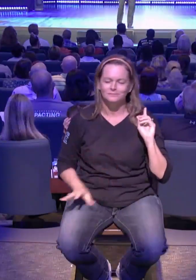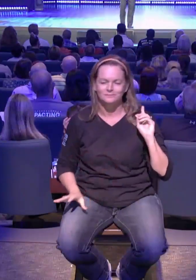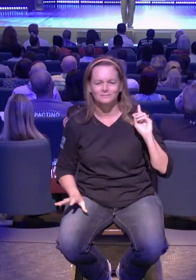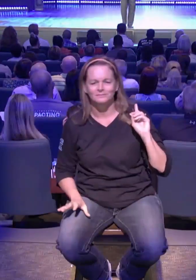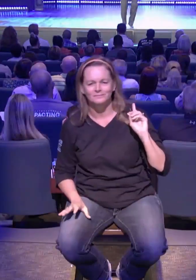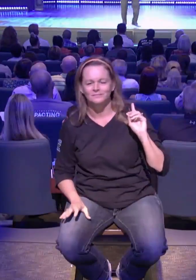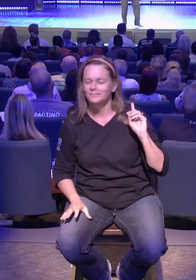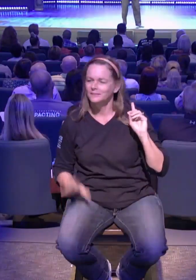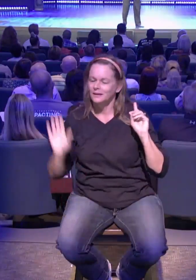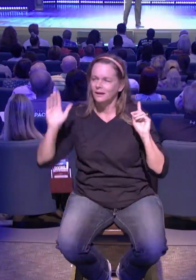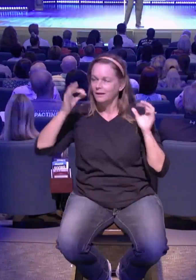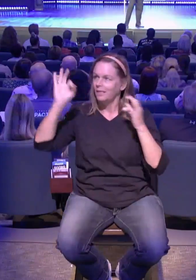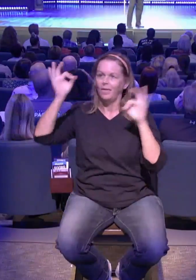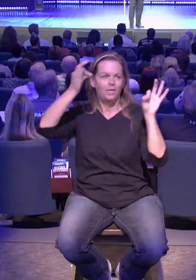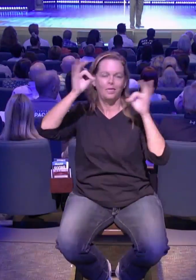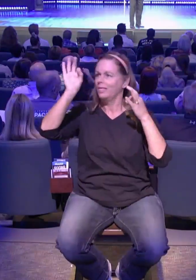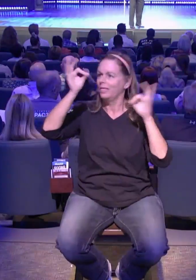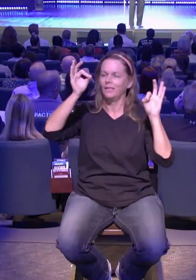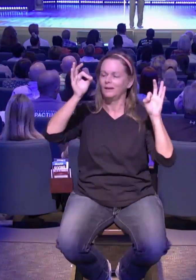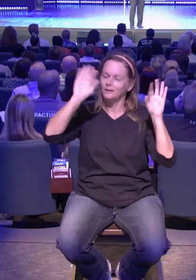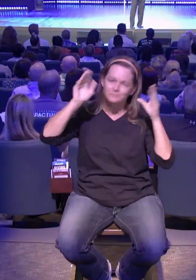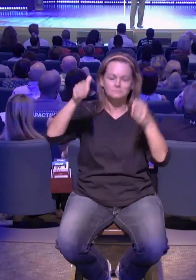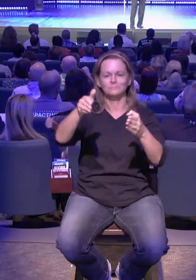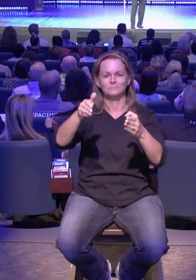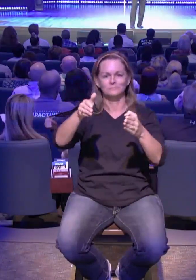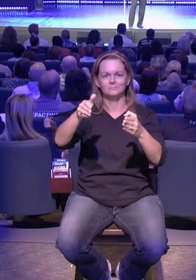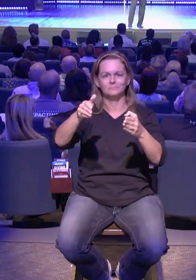Lord, help me get focused. So we go back,